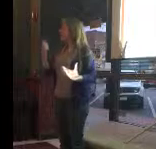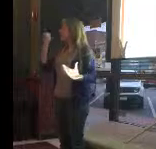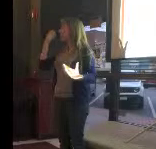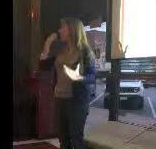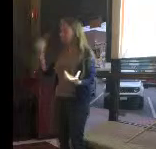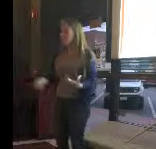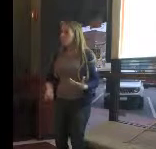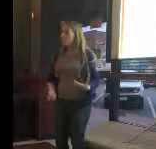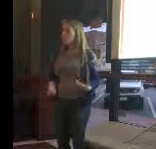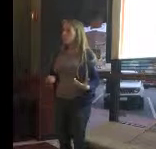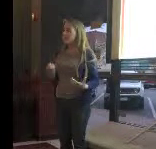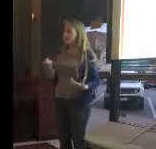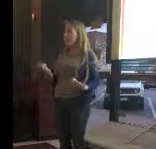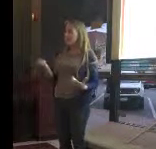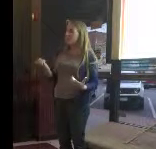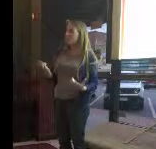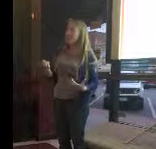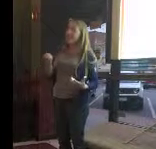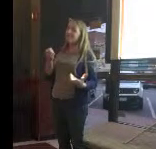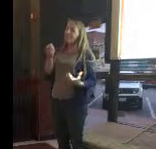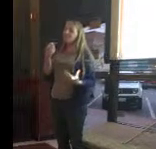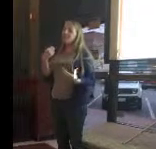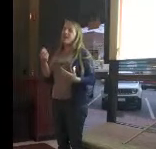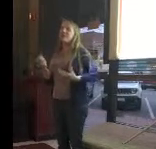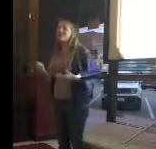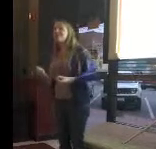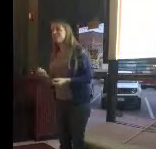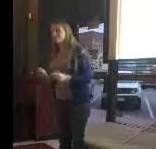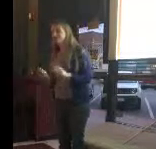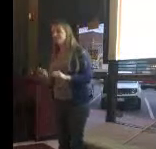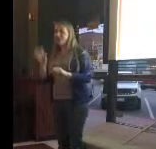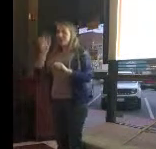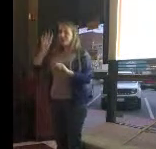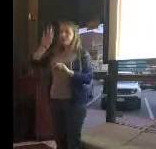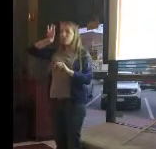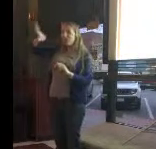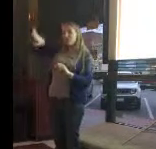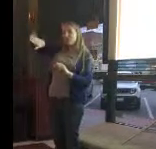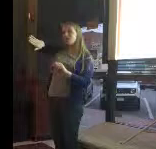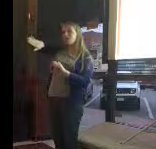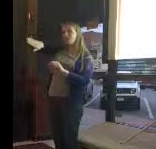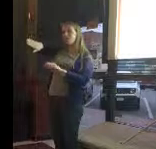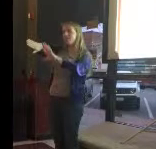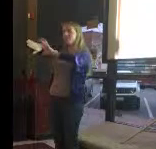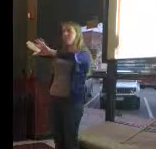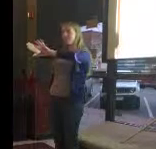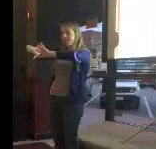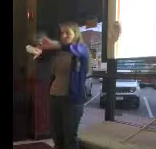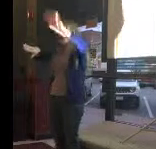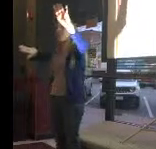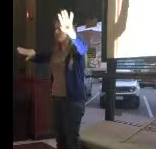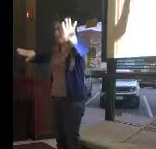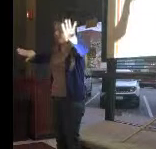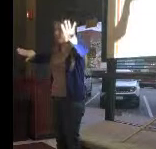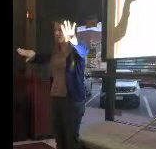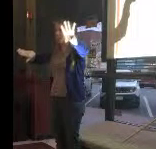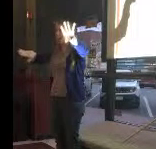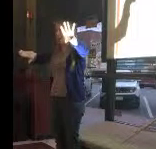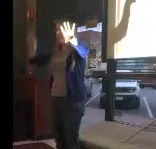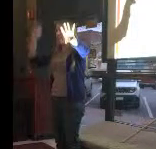just can't do it on some of these values. And so what the practice is to do is ignore the zeros for a little bit, take the log of everything else, and then